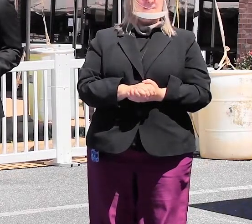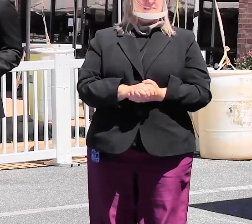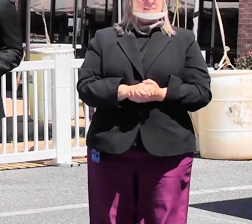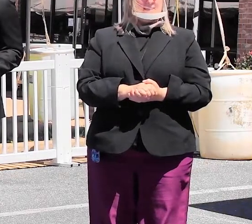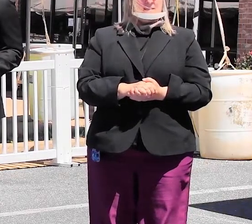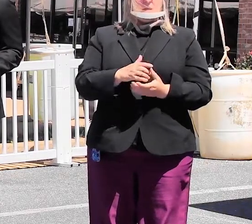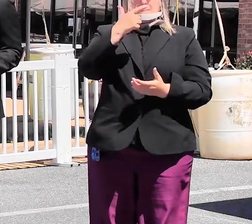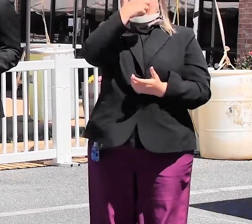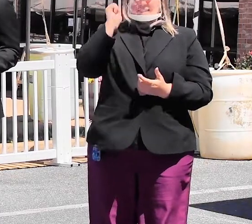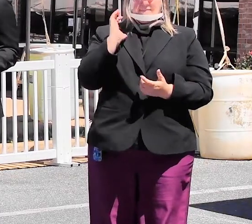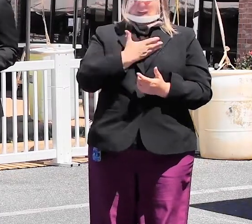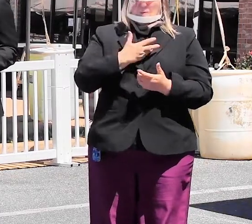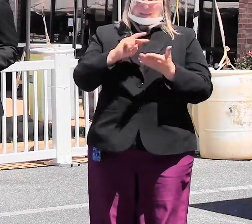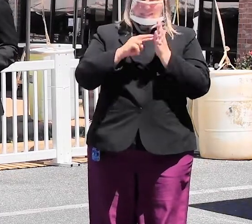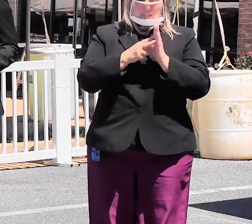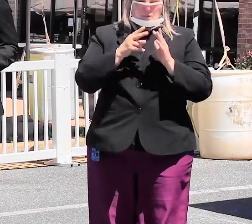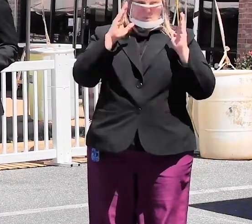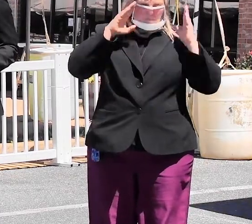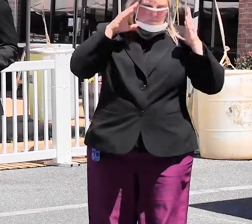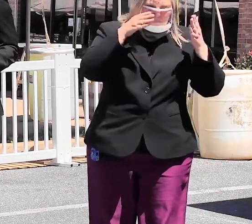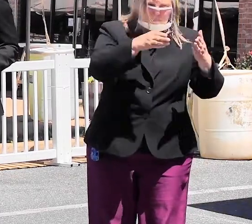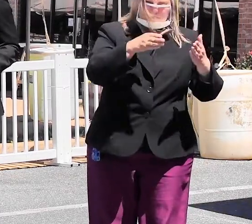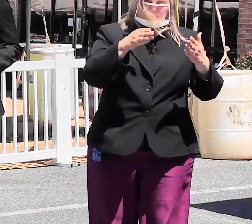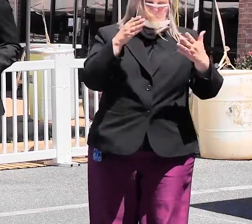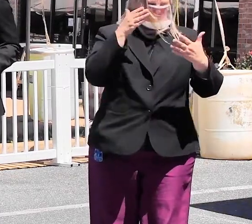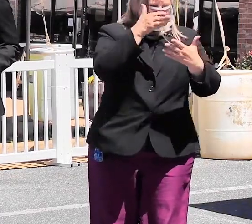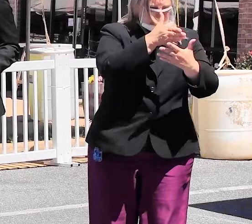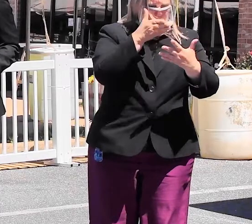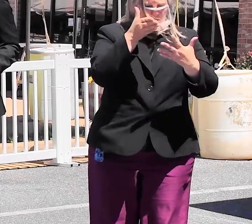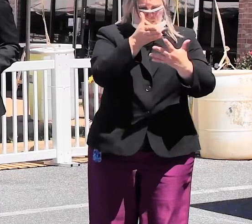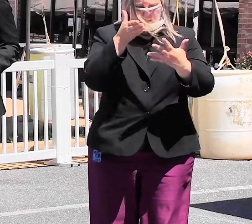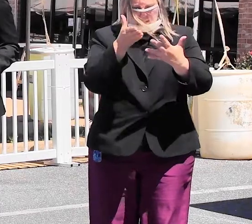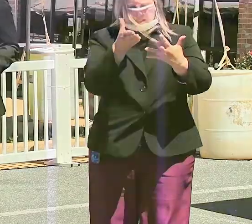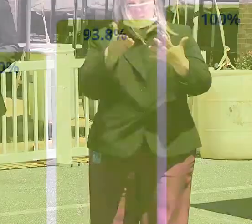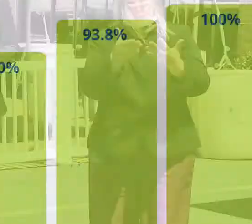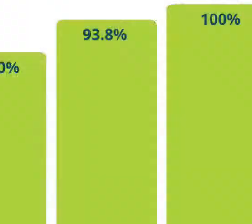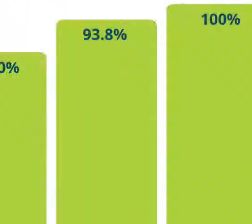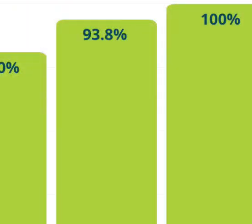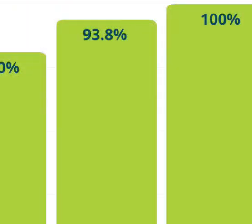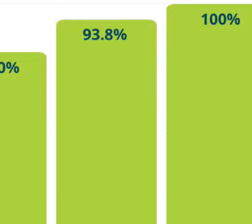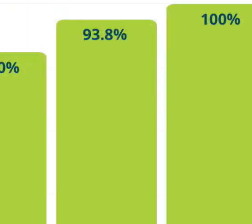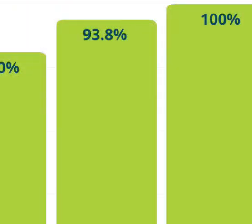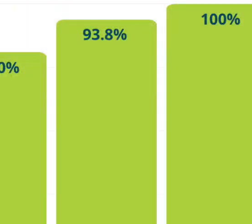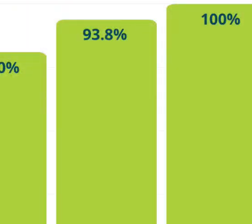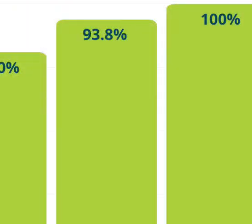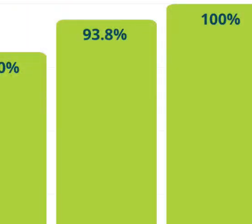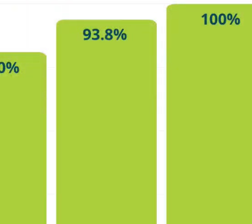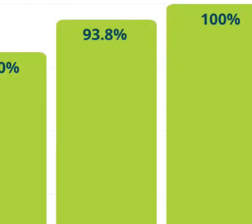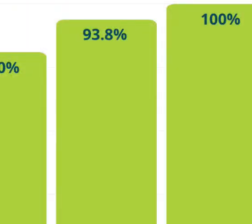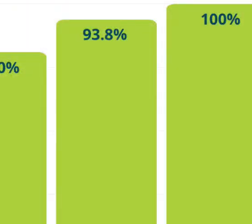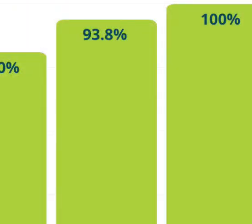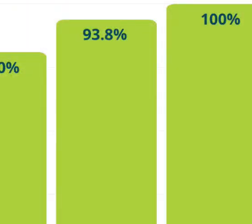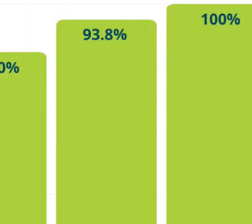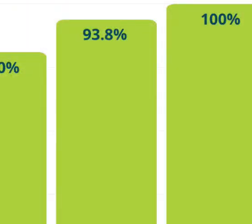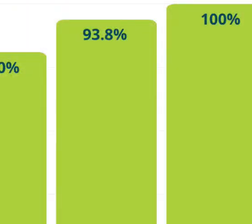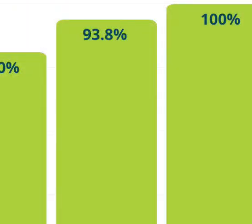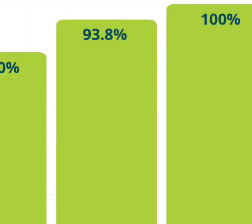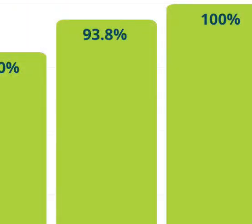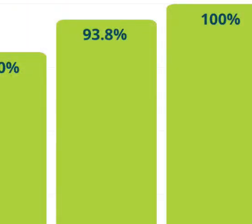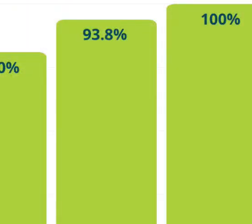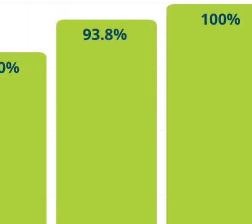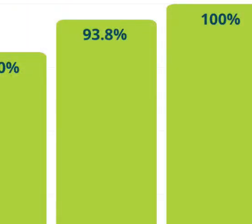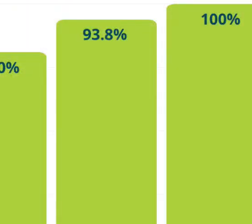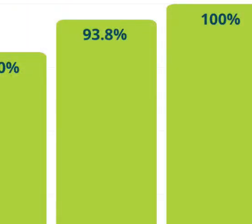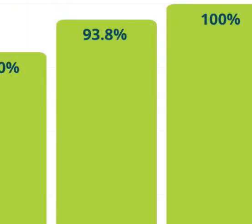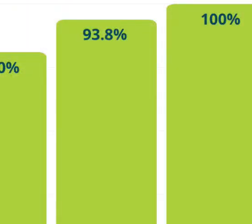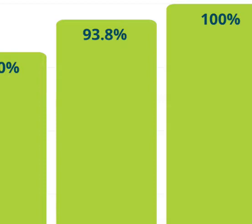It's because of our intentional targeting that we now have fully vaccinated approximately 100% of our